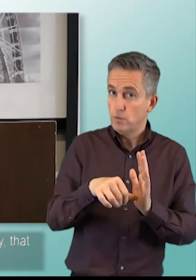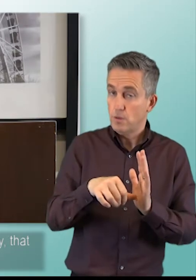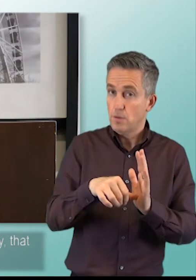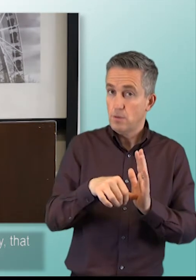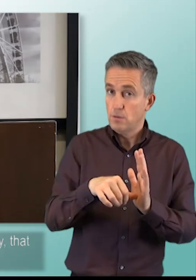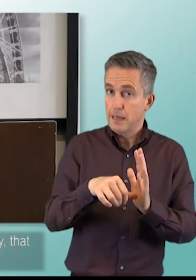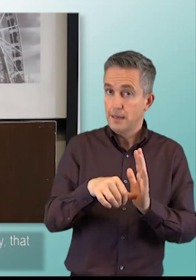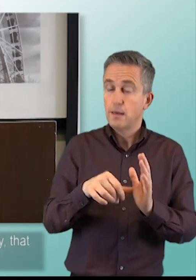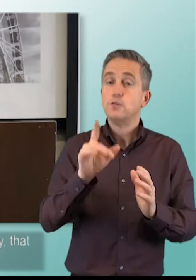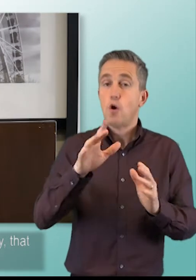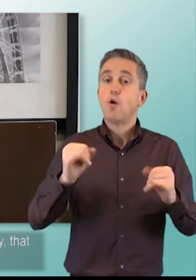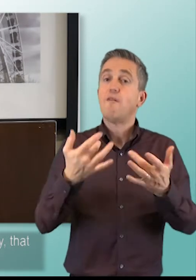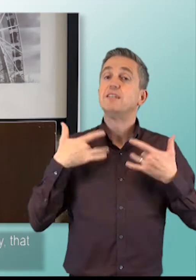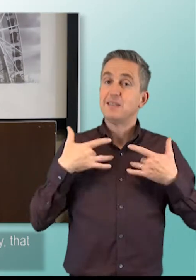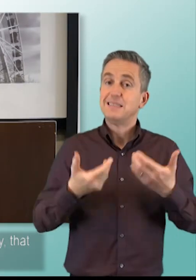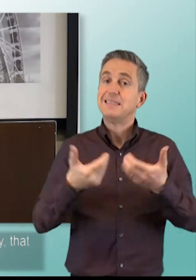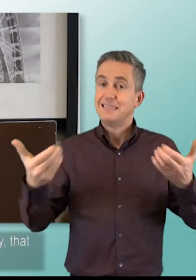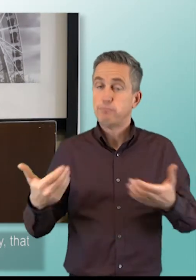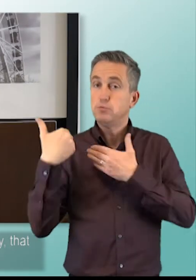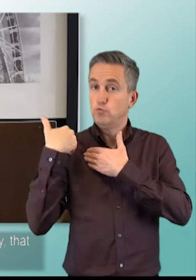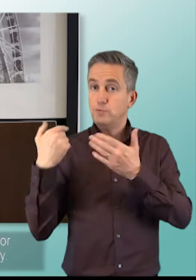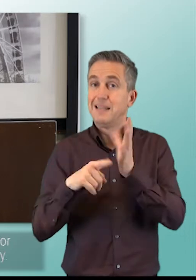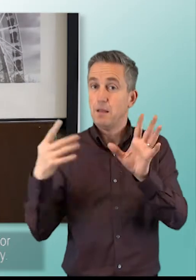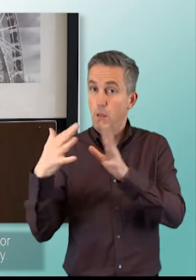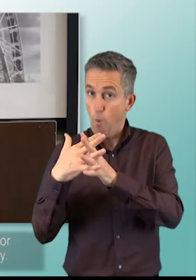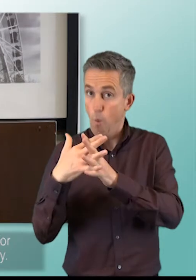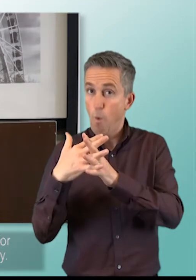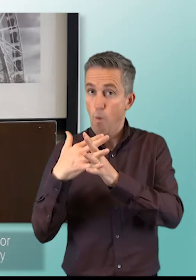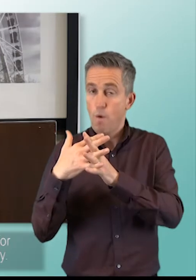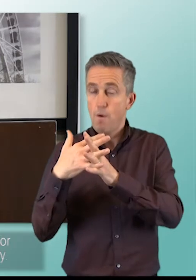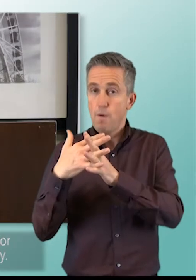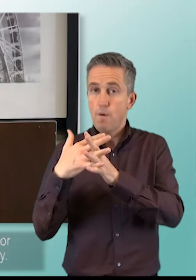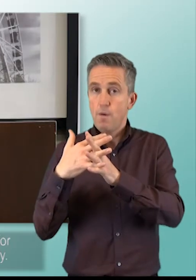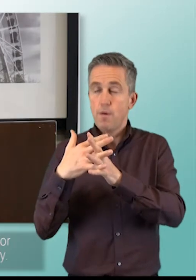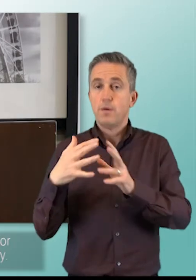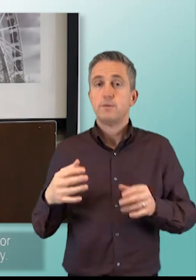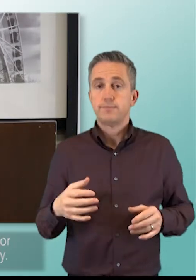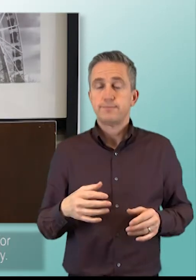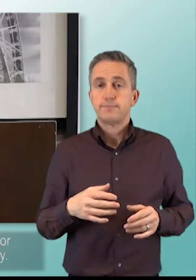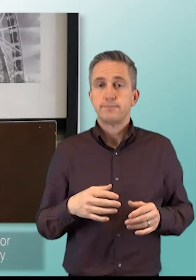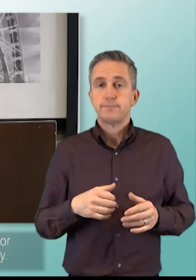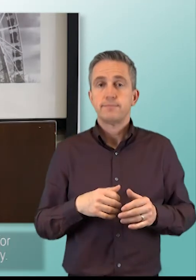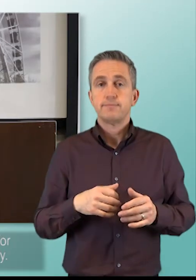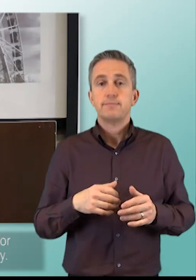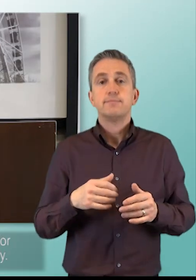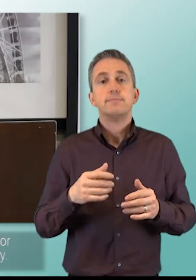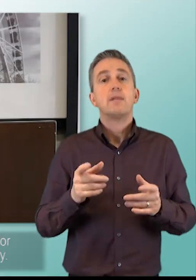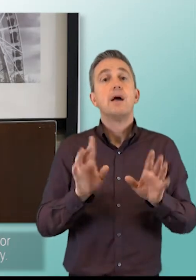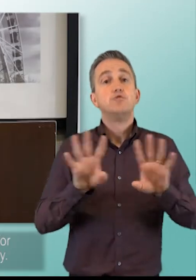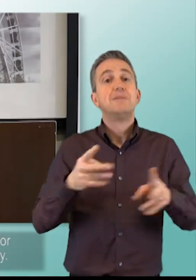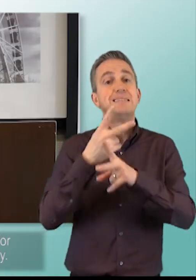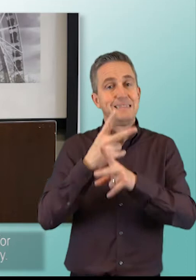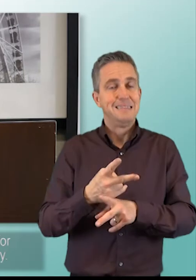That one is pulled out into a separate duty in law. And it does, and it, of course, it would be dealt with in complying